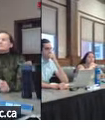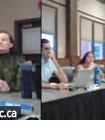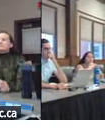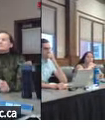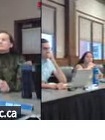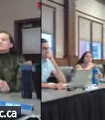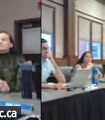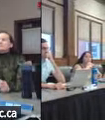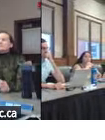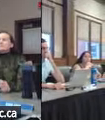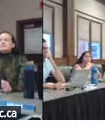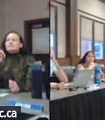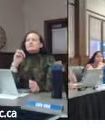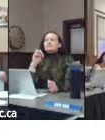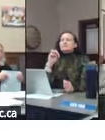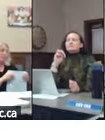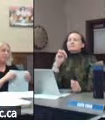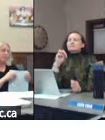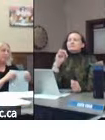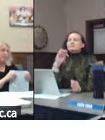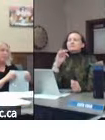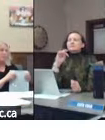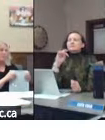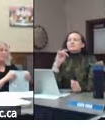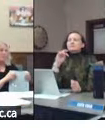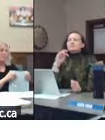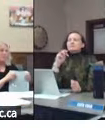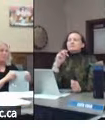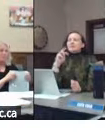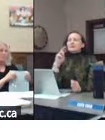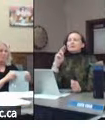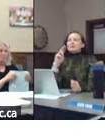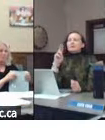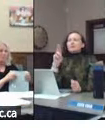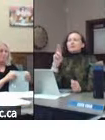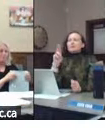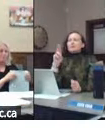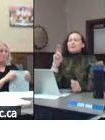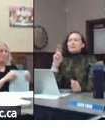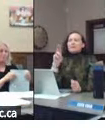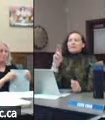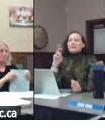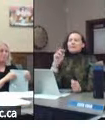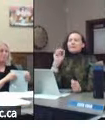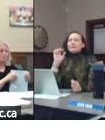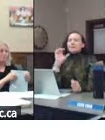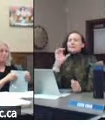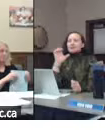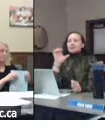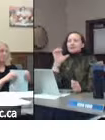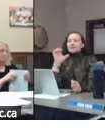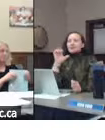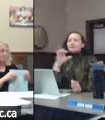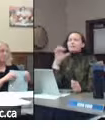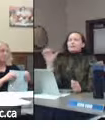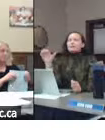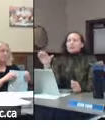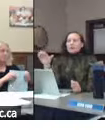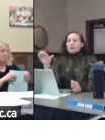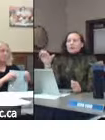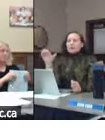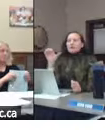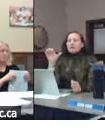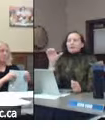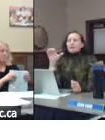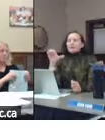agrees. So that we're a number of years. So just a follow-up, if I may. So in order to get that